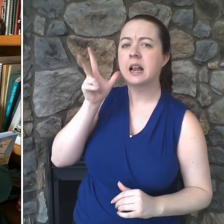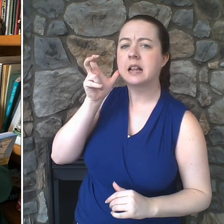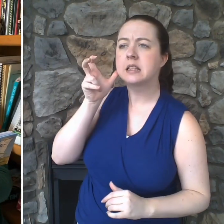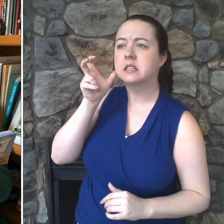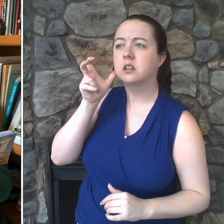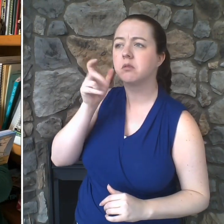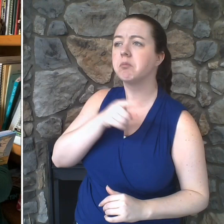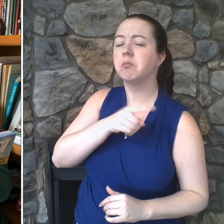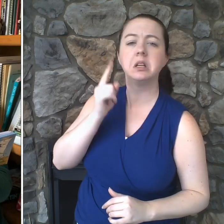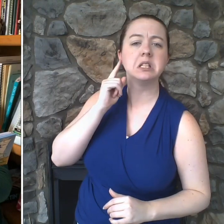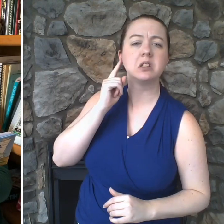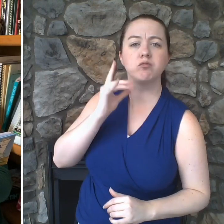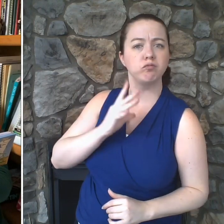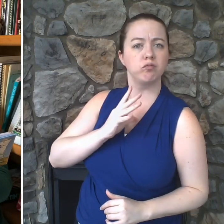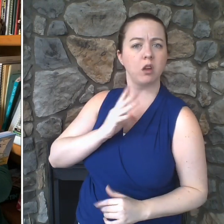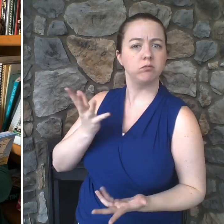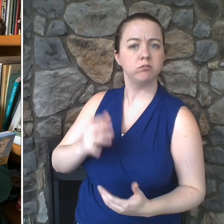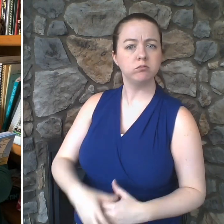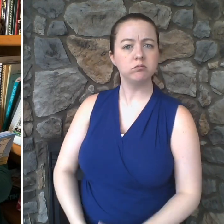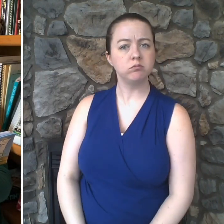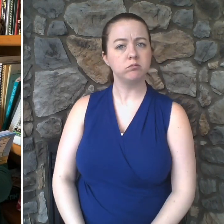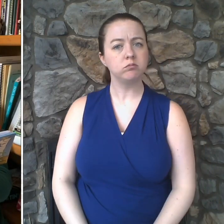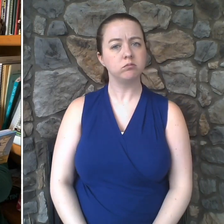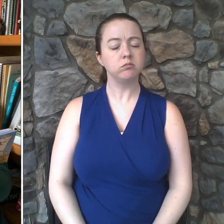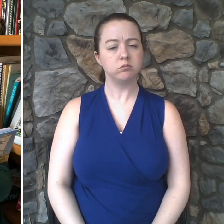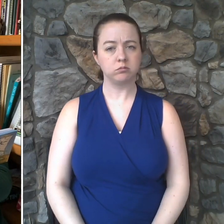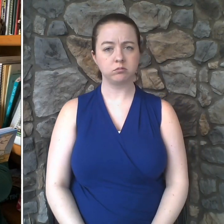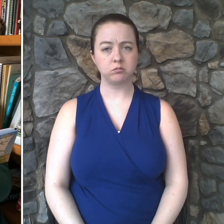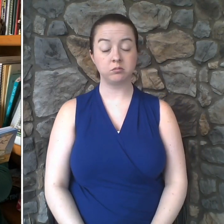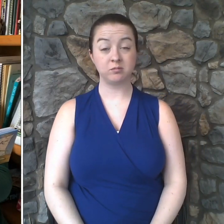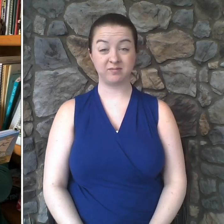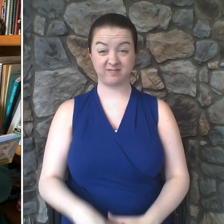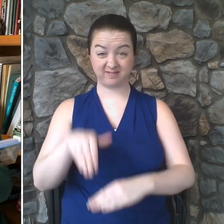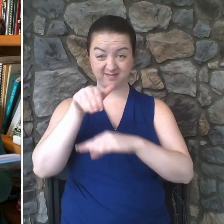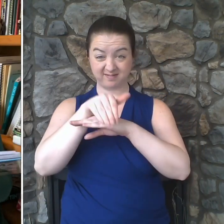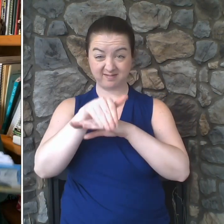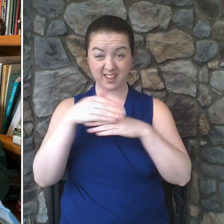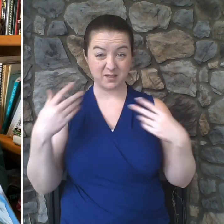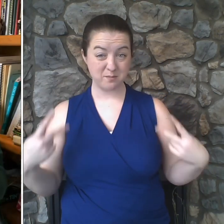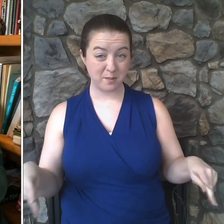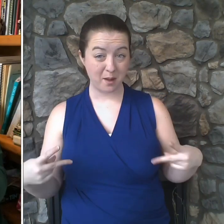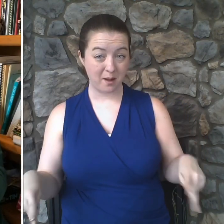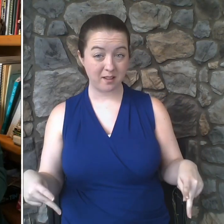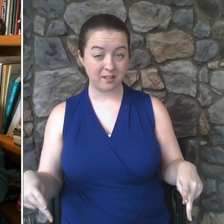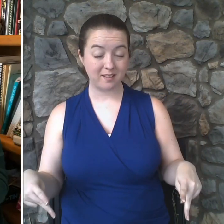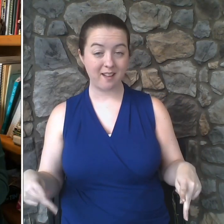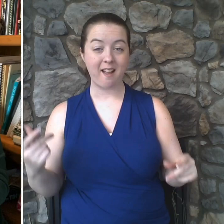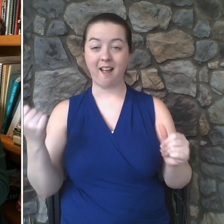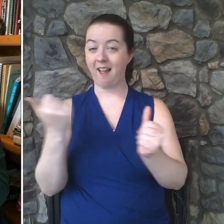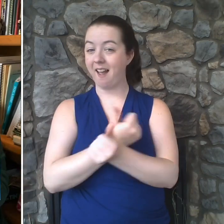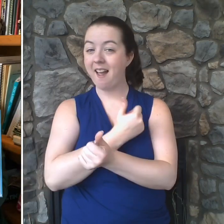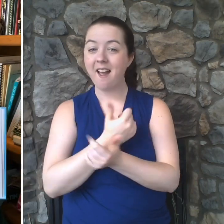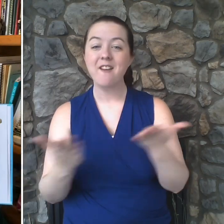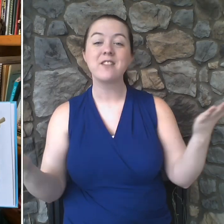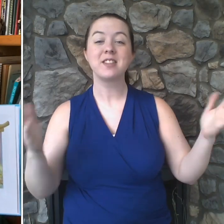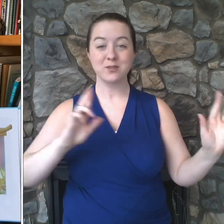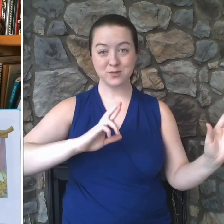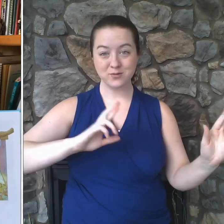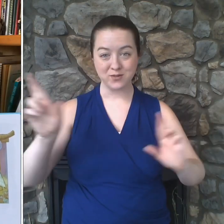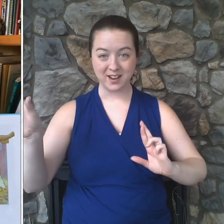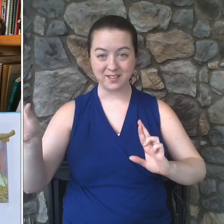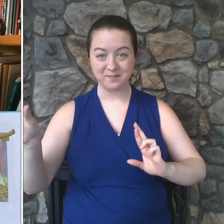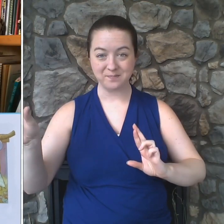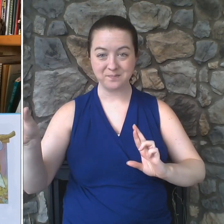listened, and his ears felt just fine. By the night of the party, everything